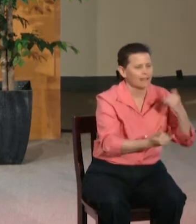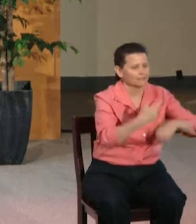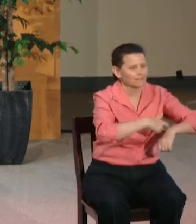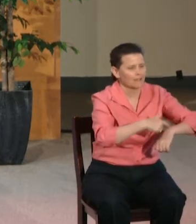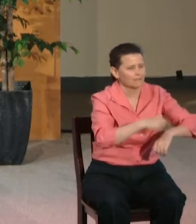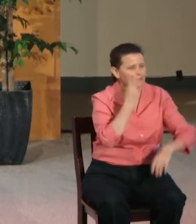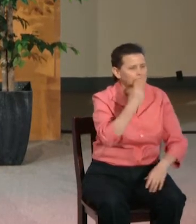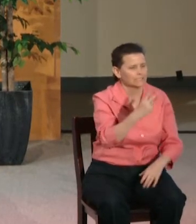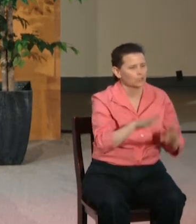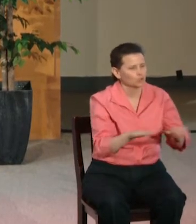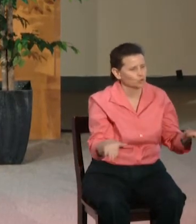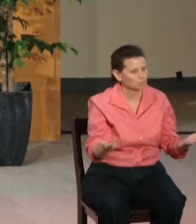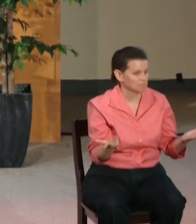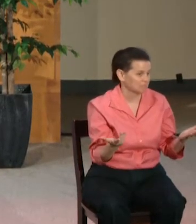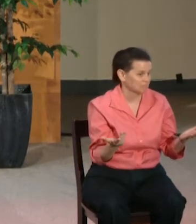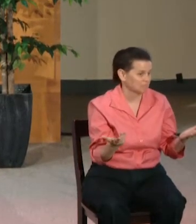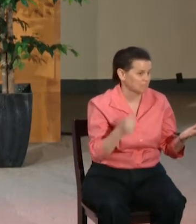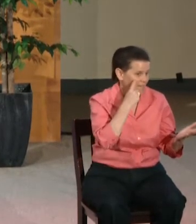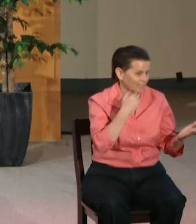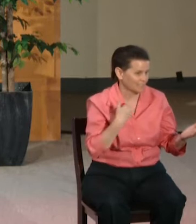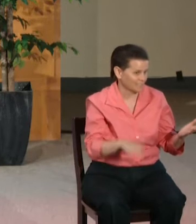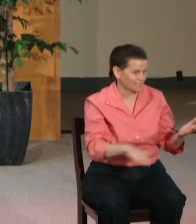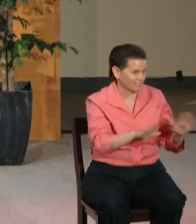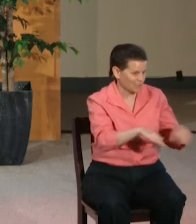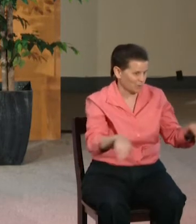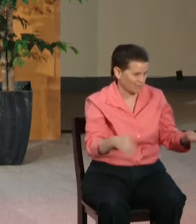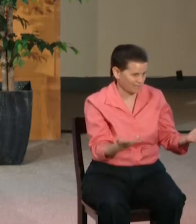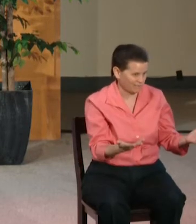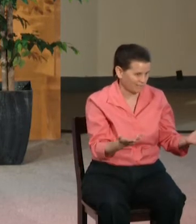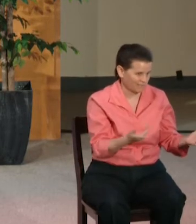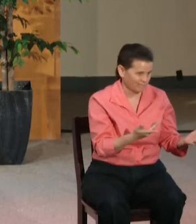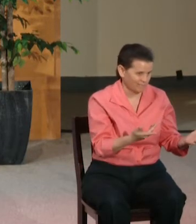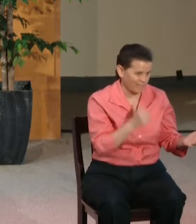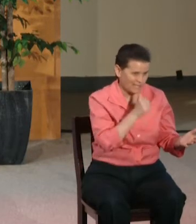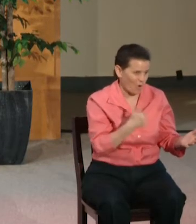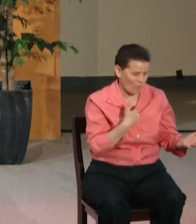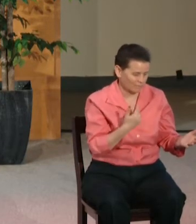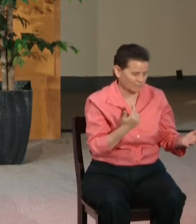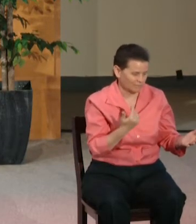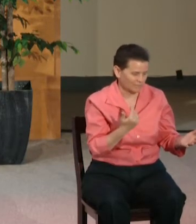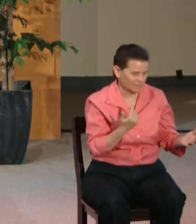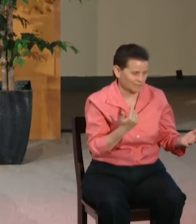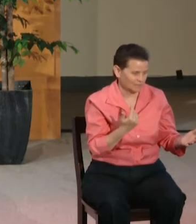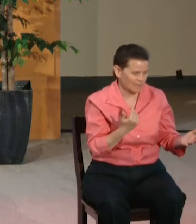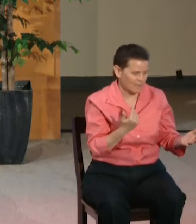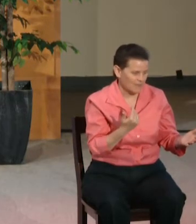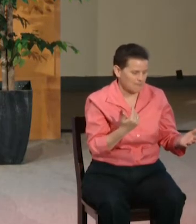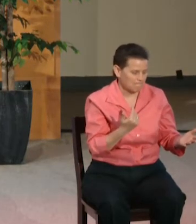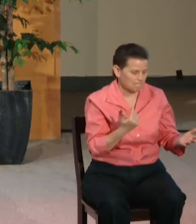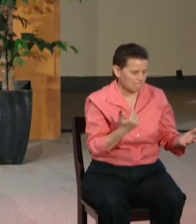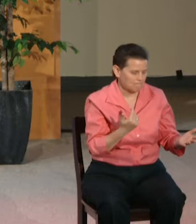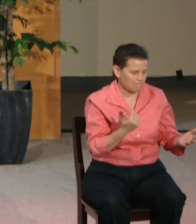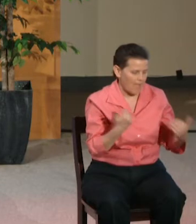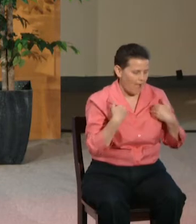children. The children don't really yet know what's going on. They don't have that instinct to jump in. So they basically